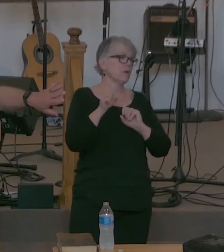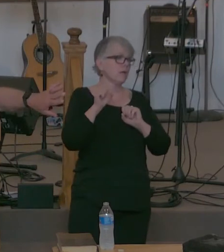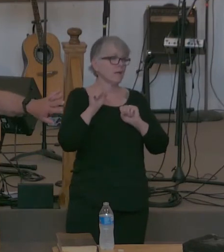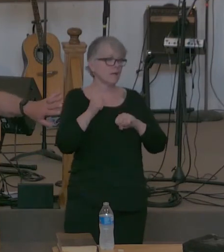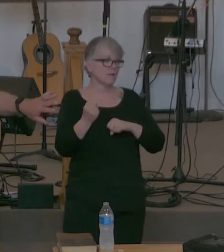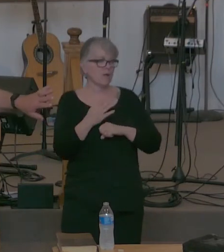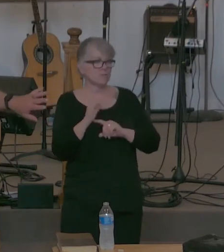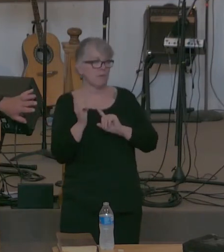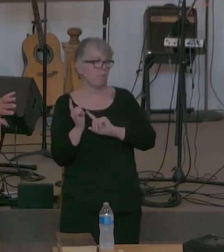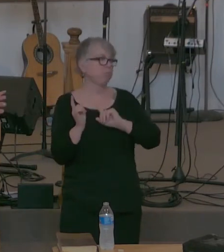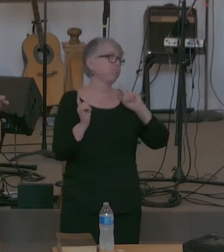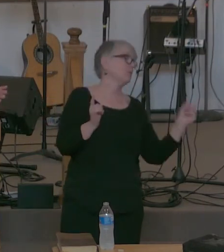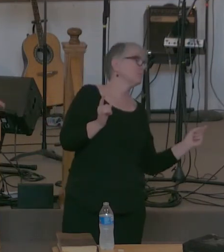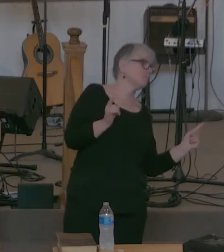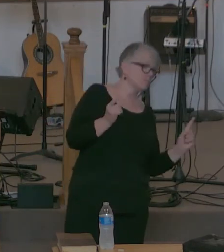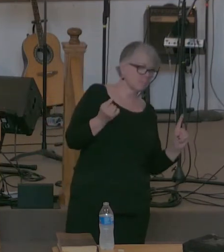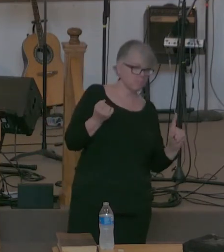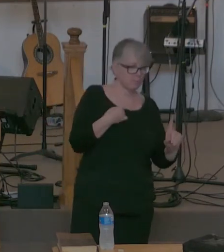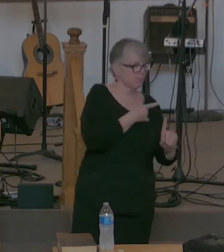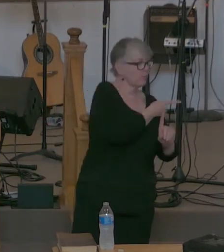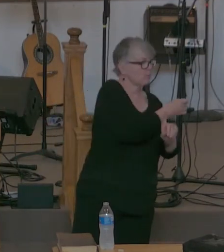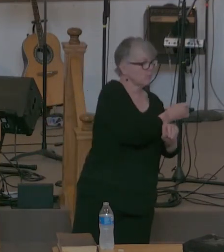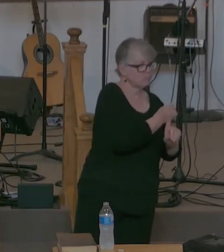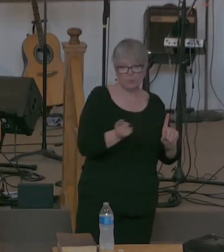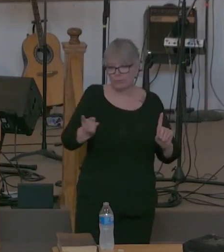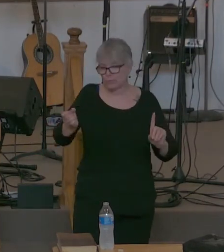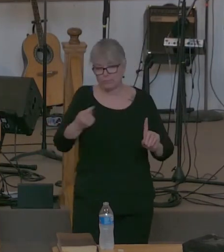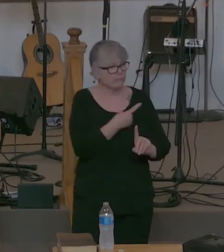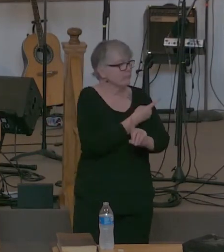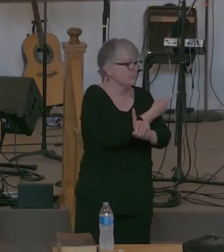track. Anything.